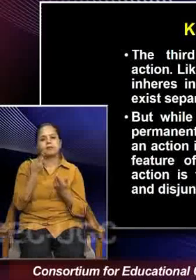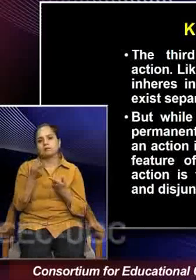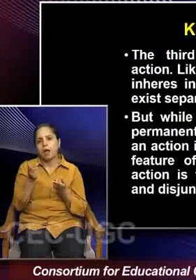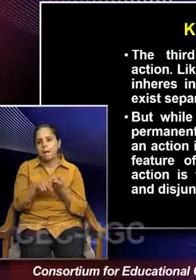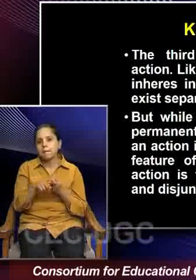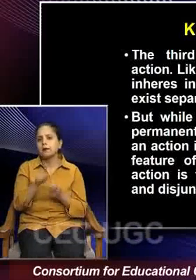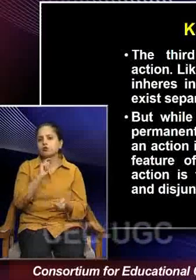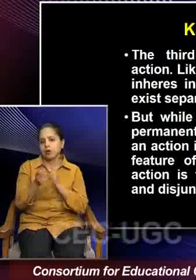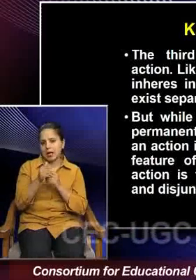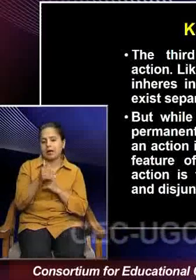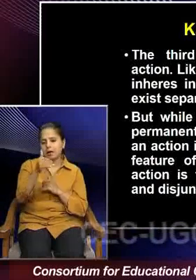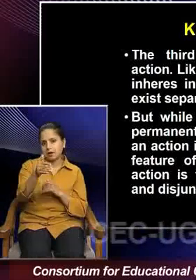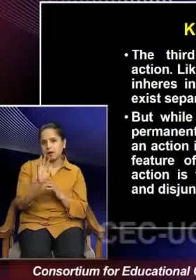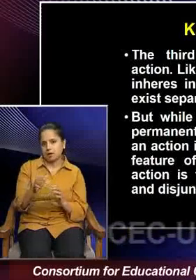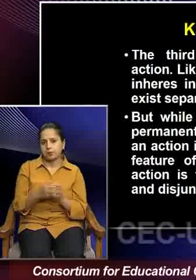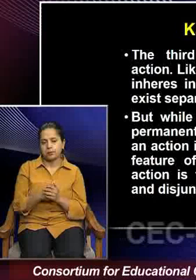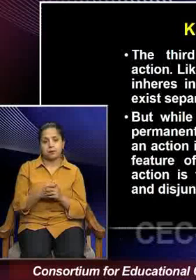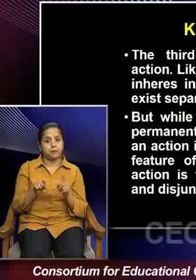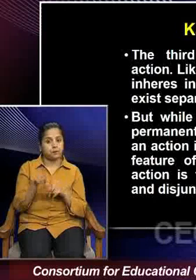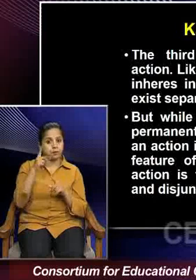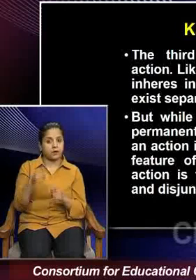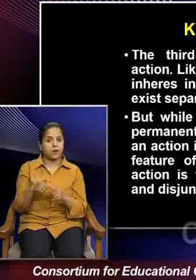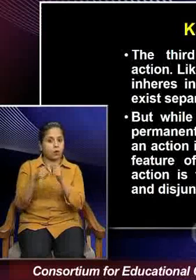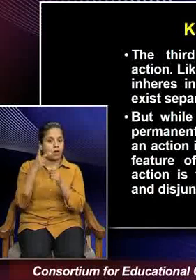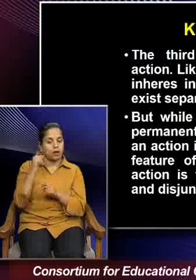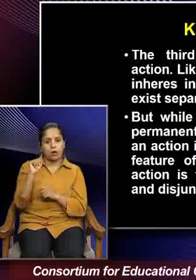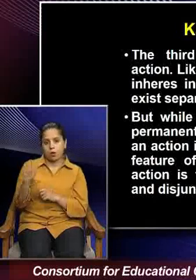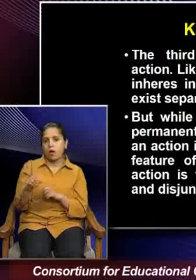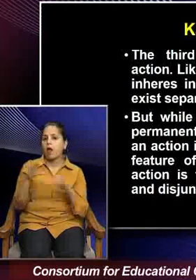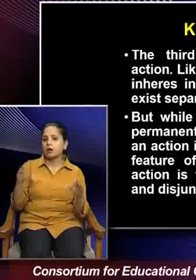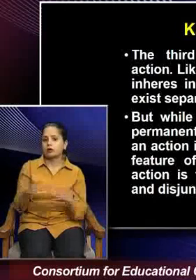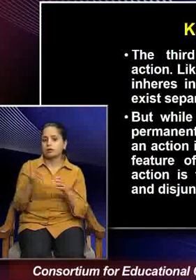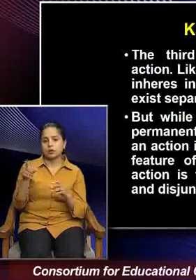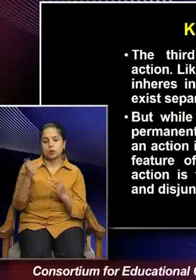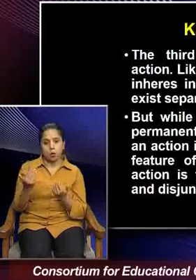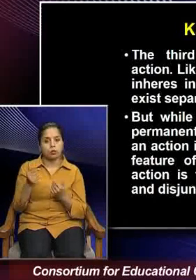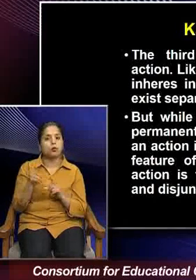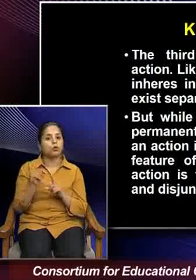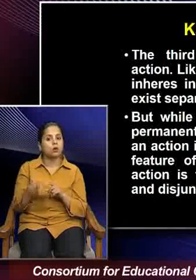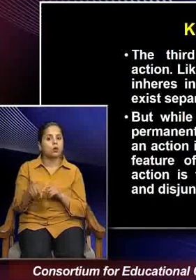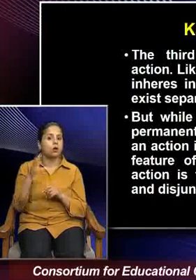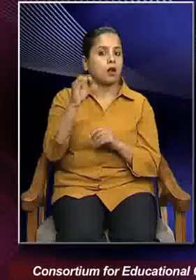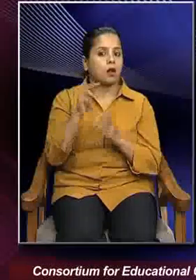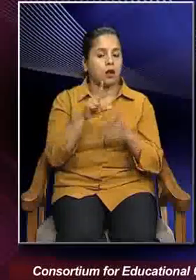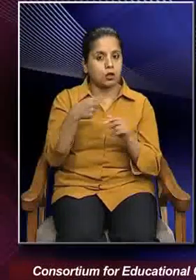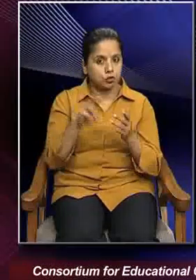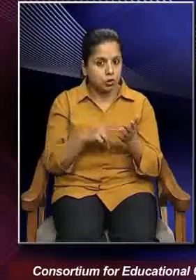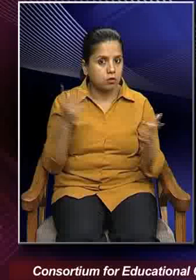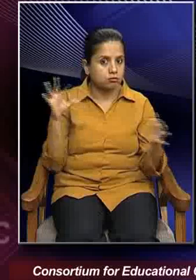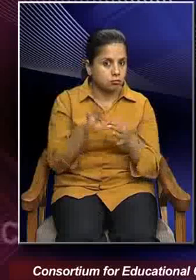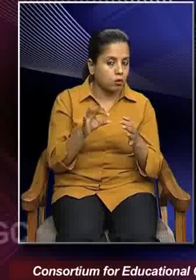feature of it. Unlike the quality, an action can cause conjunction and disjunction.